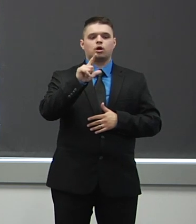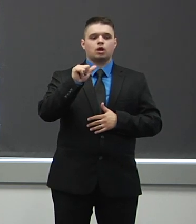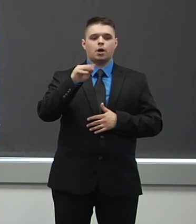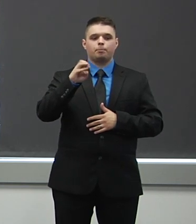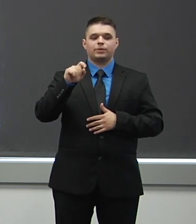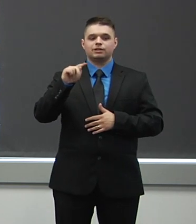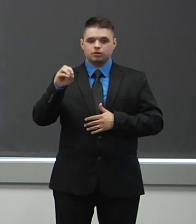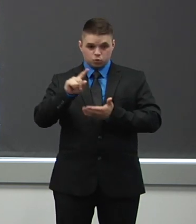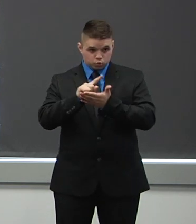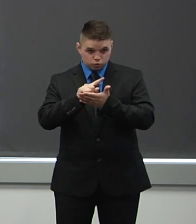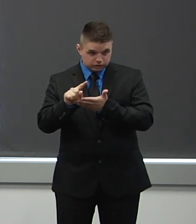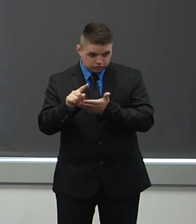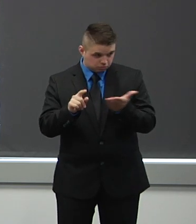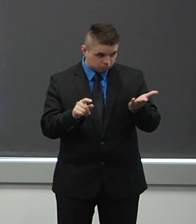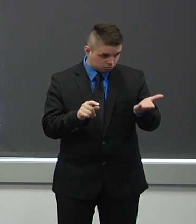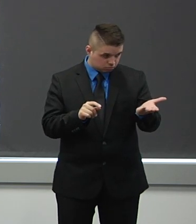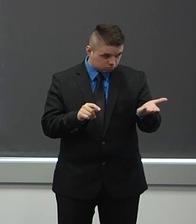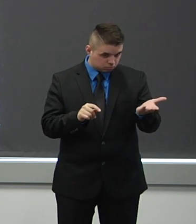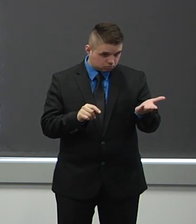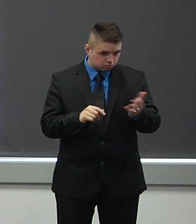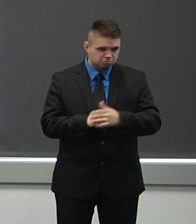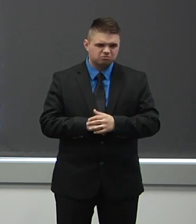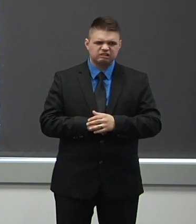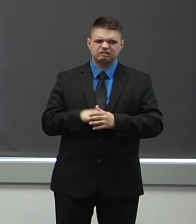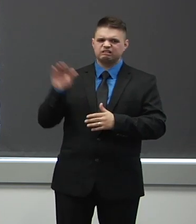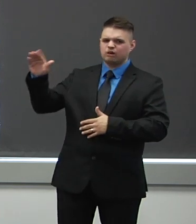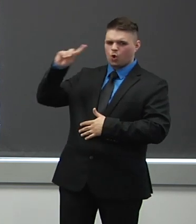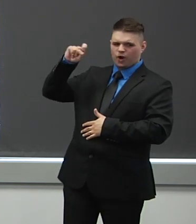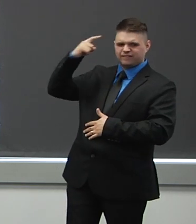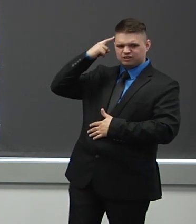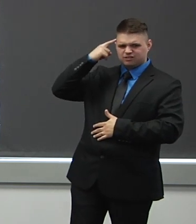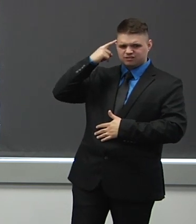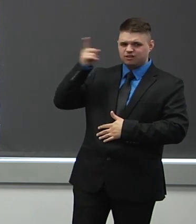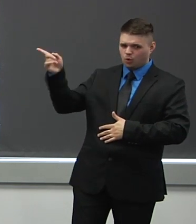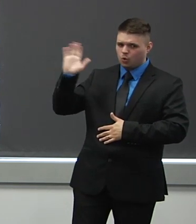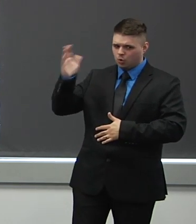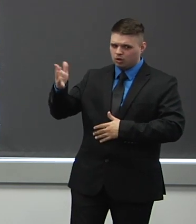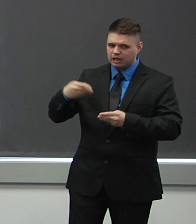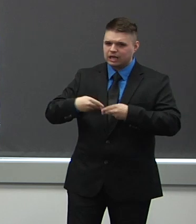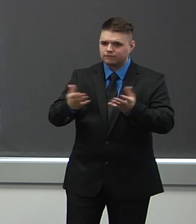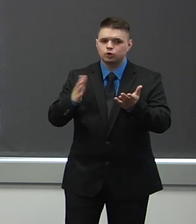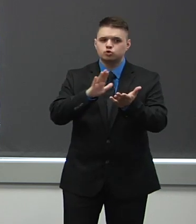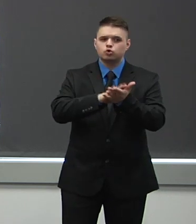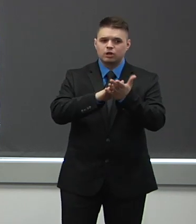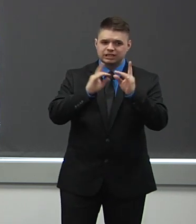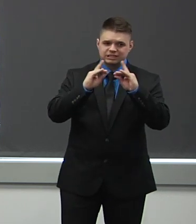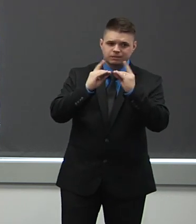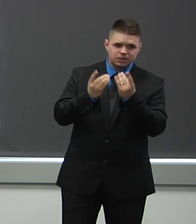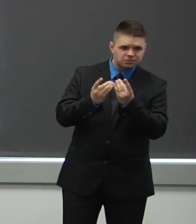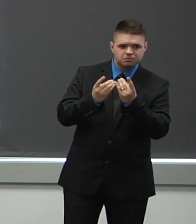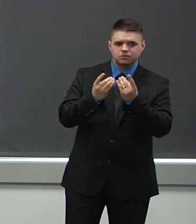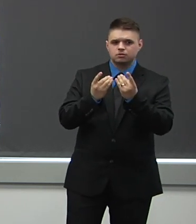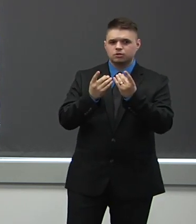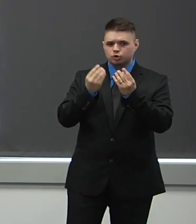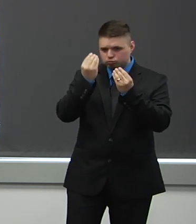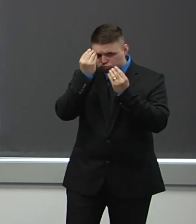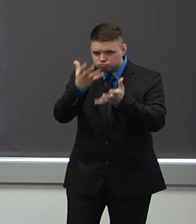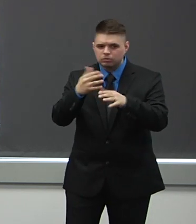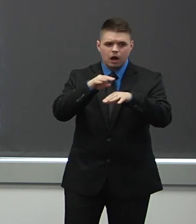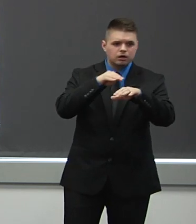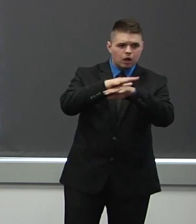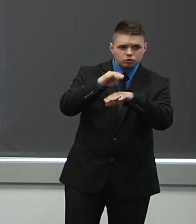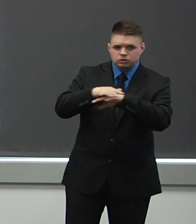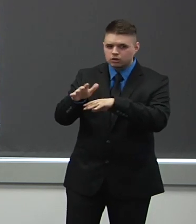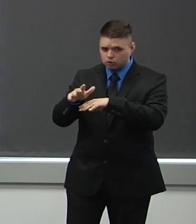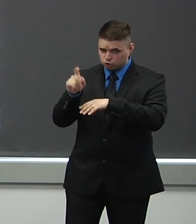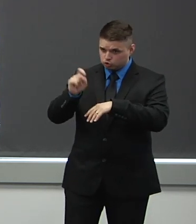Yeah, thanks. Governor, are you going to be giving school districts any guidance as to whether they should be considering laying